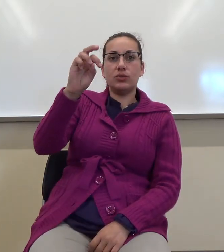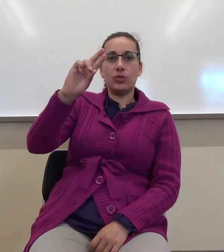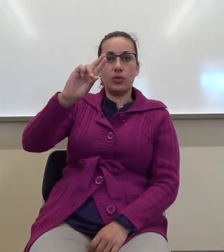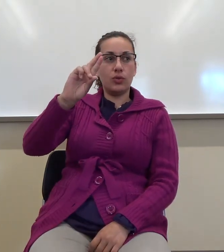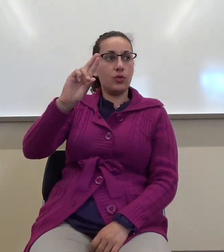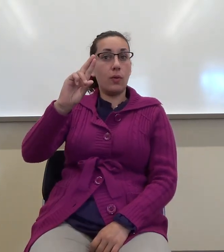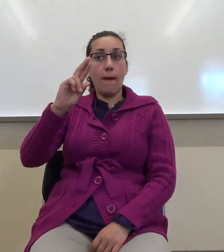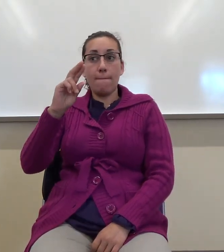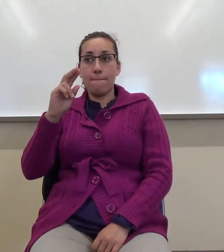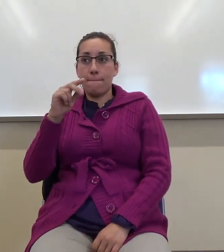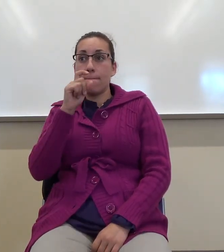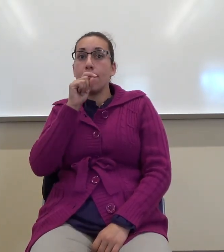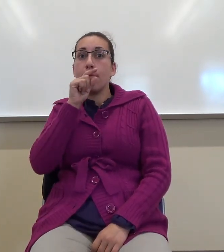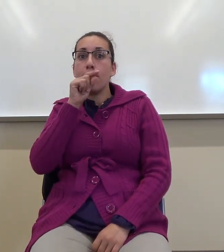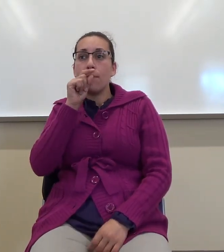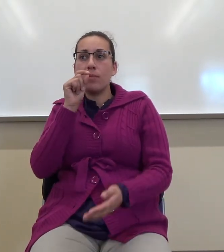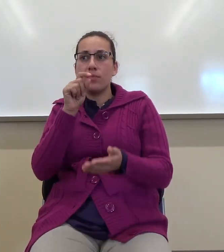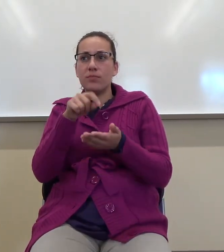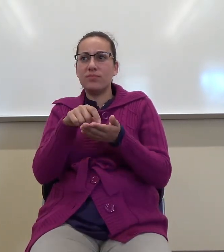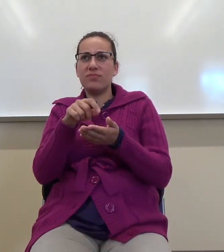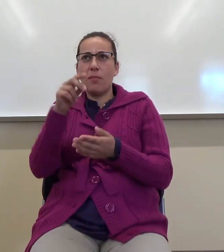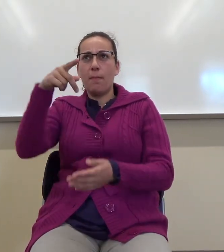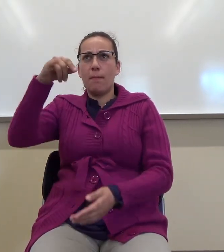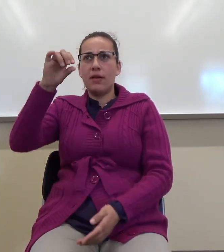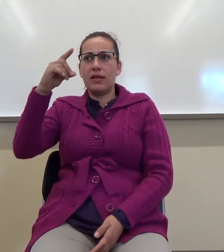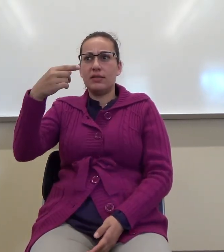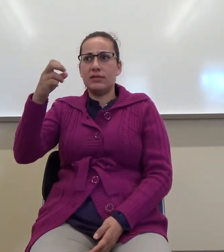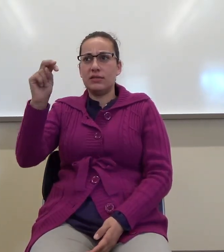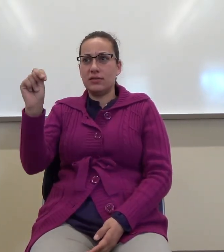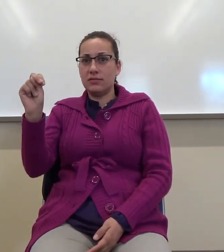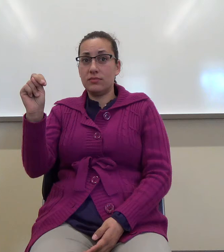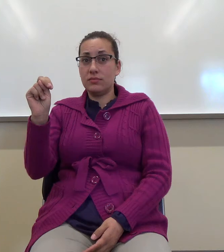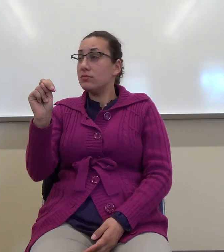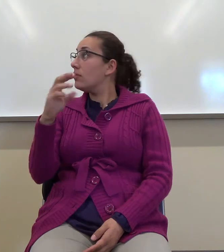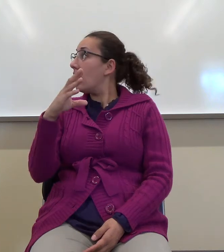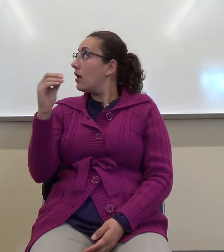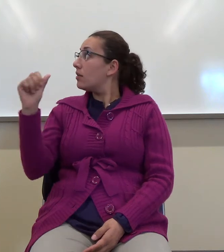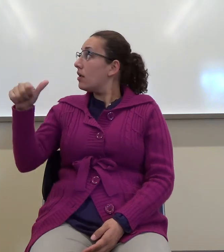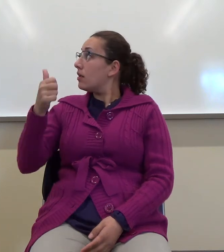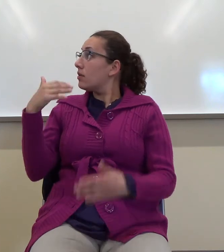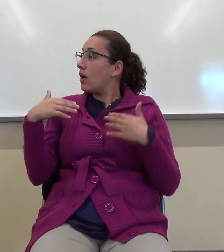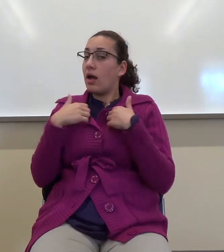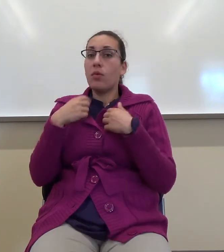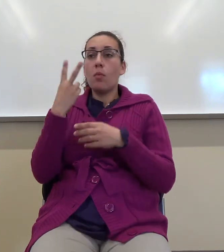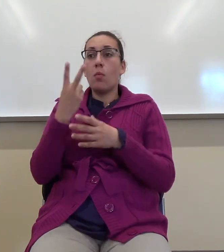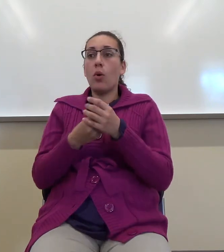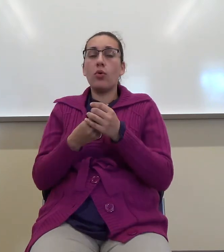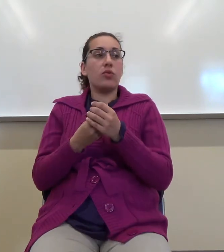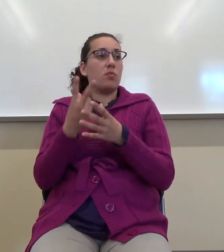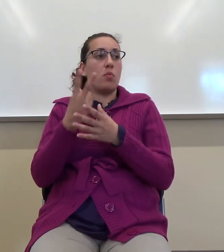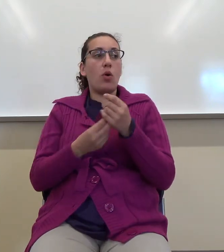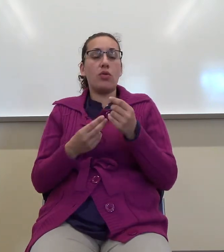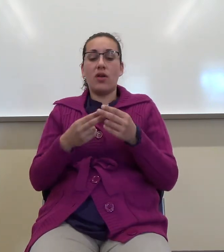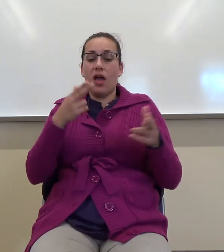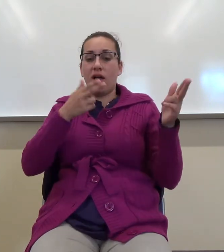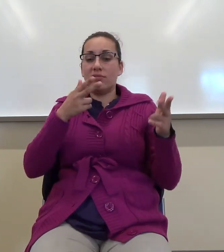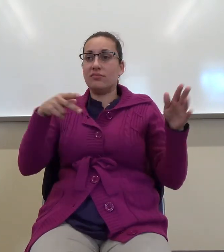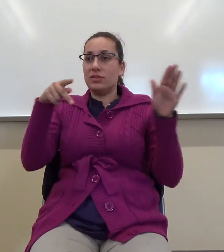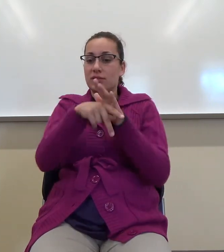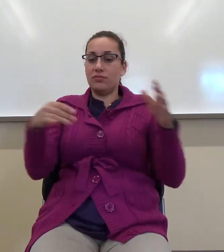into extinction. Okay, so again, that's an example. That's on the same level as the owls.